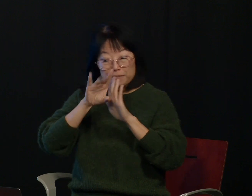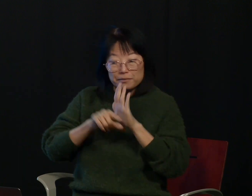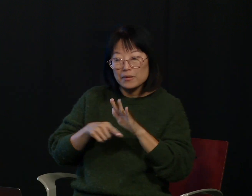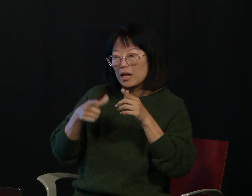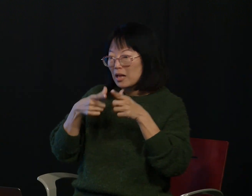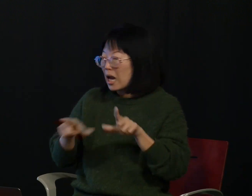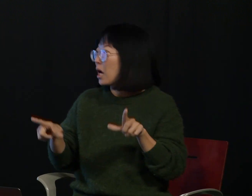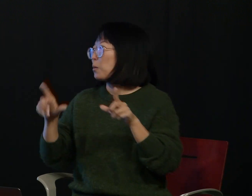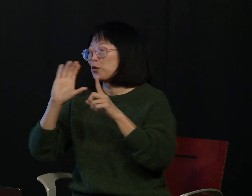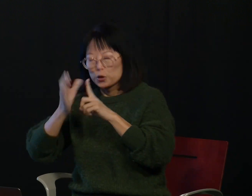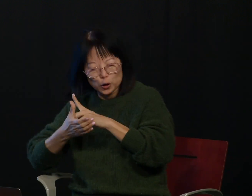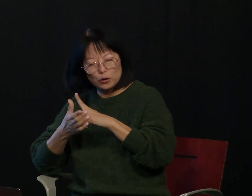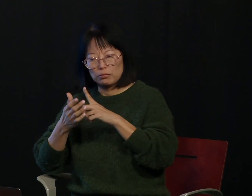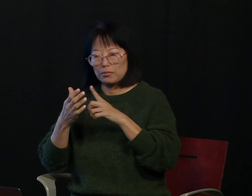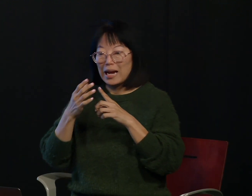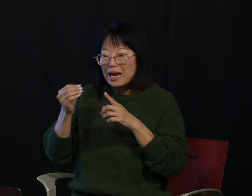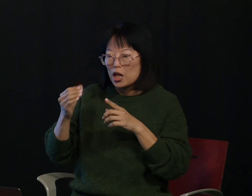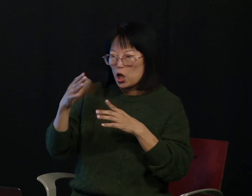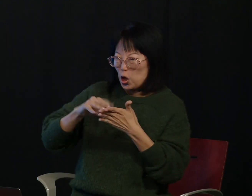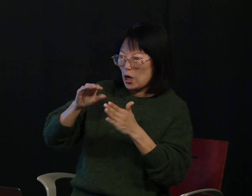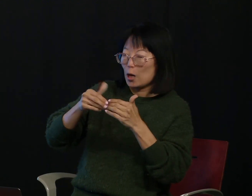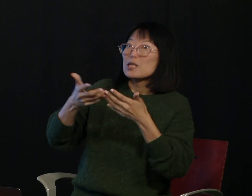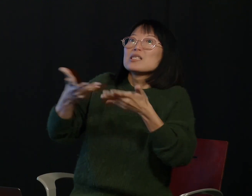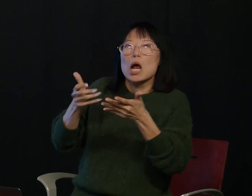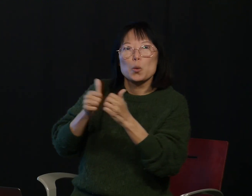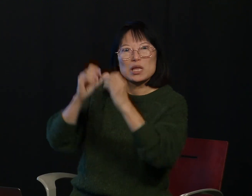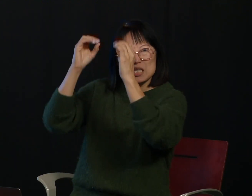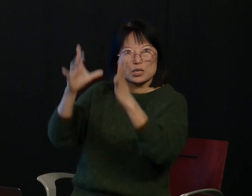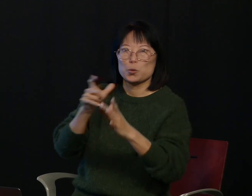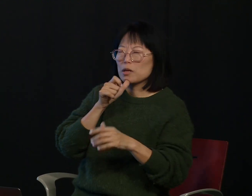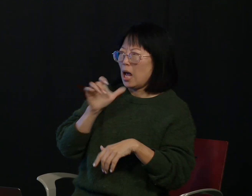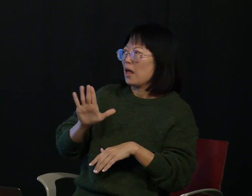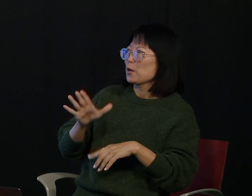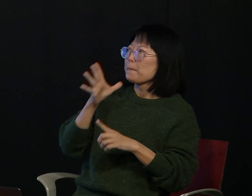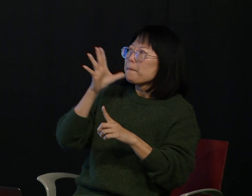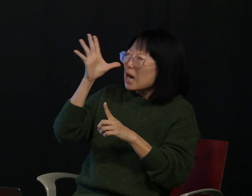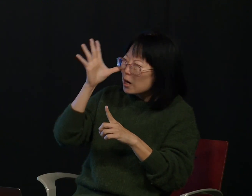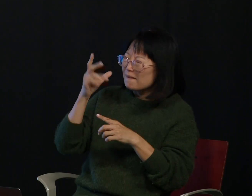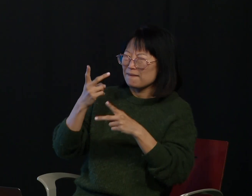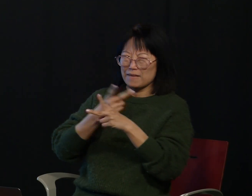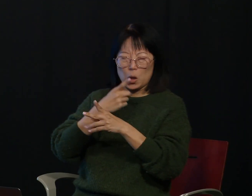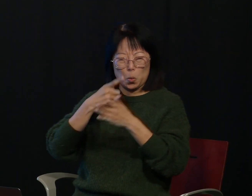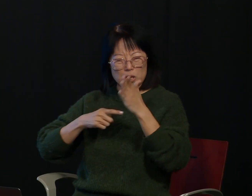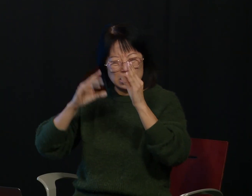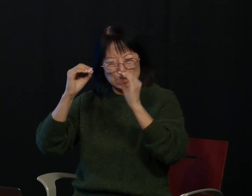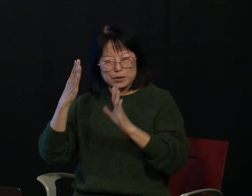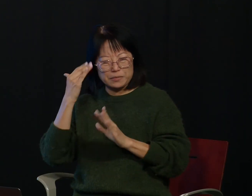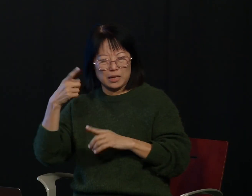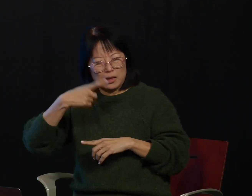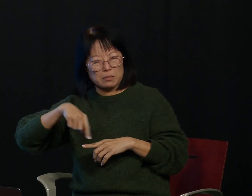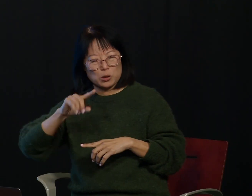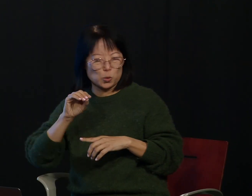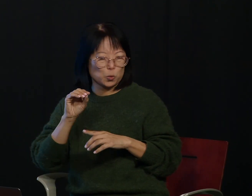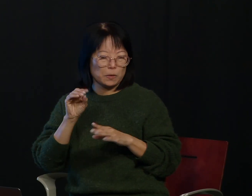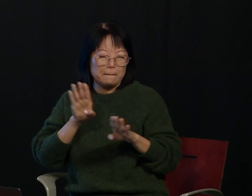different language, different cultures, learn how to interact with the professor or teacher who is not part of their family. They talk